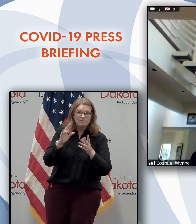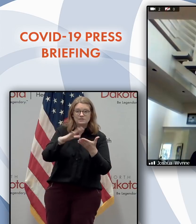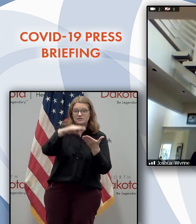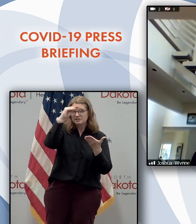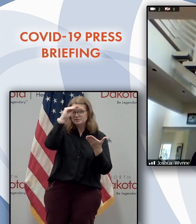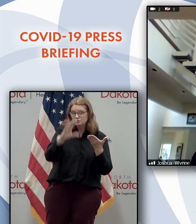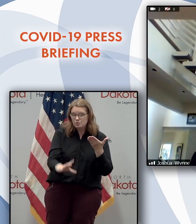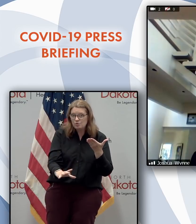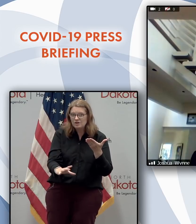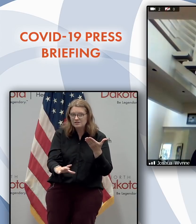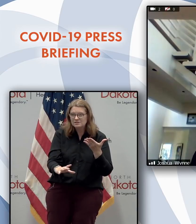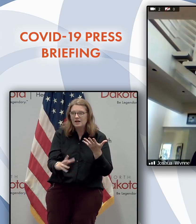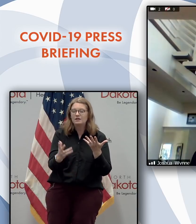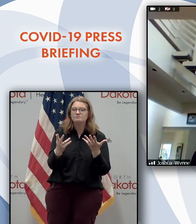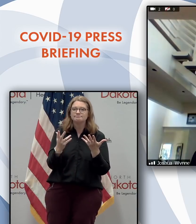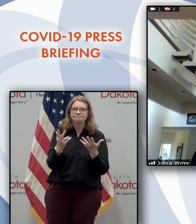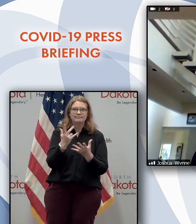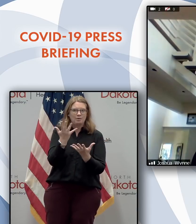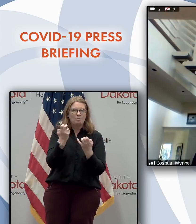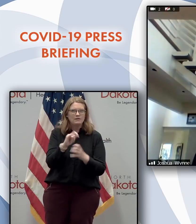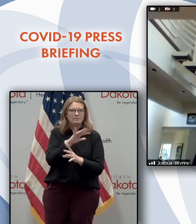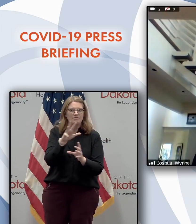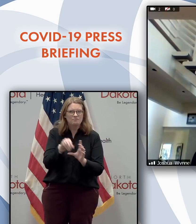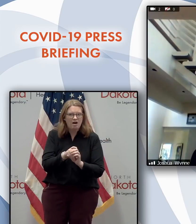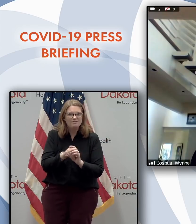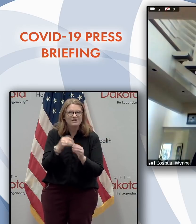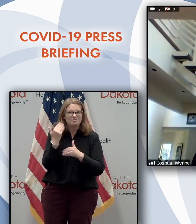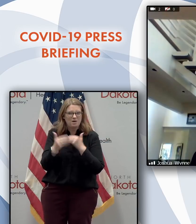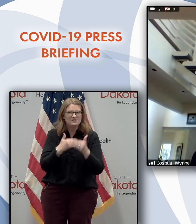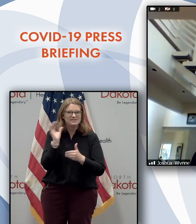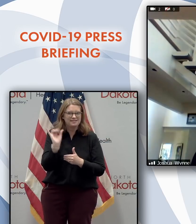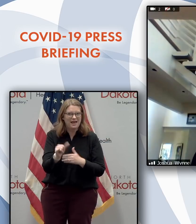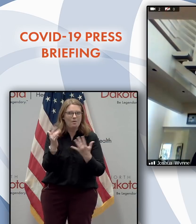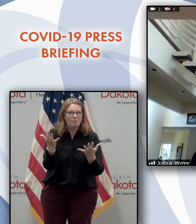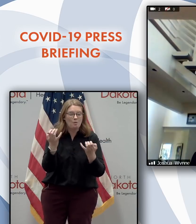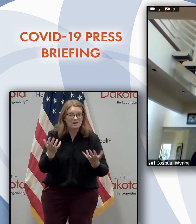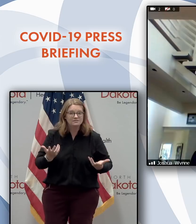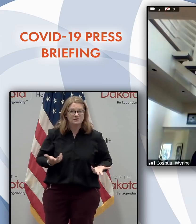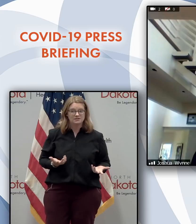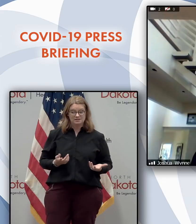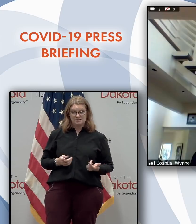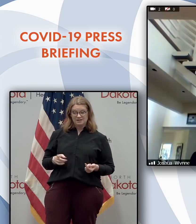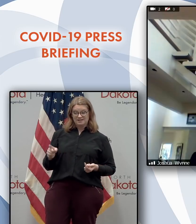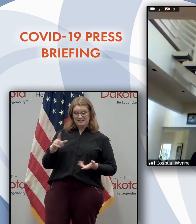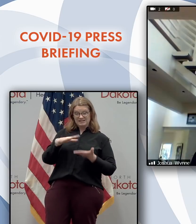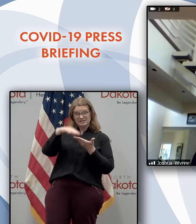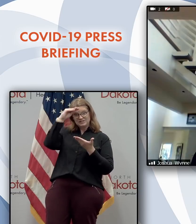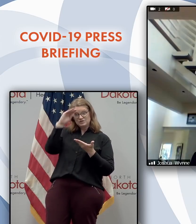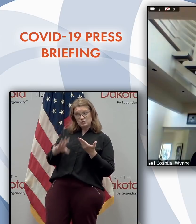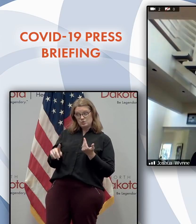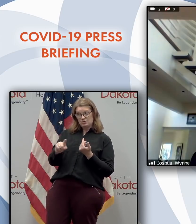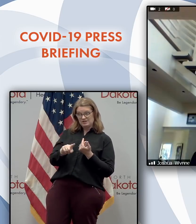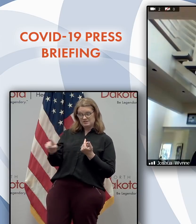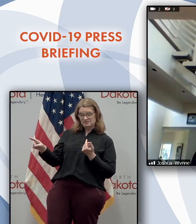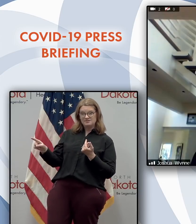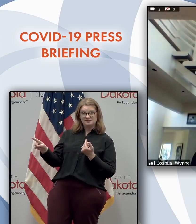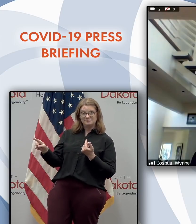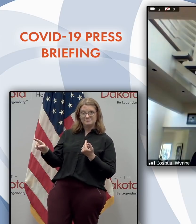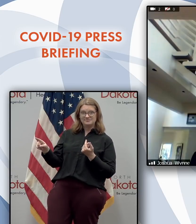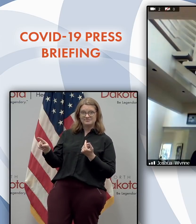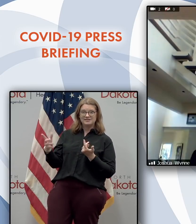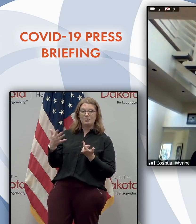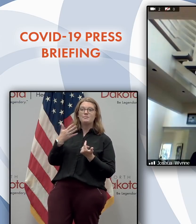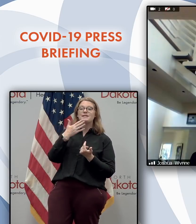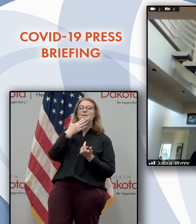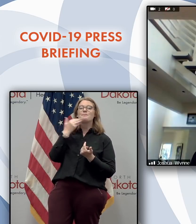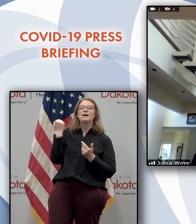students really involved in this process, because they are, after all, the best ambassadors